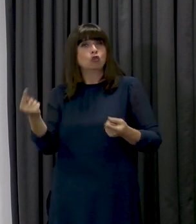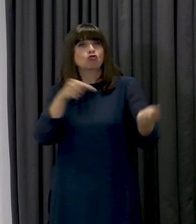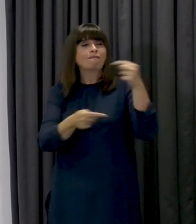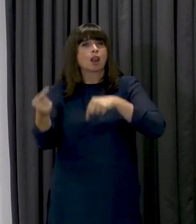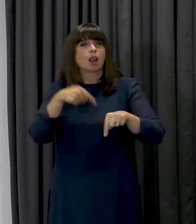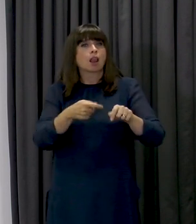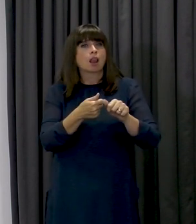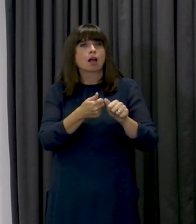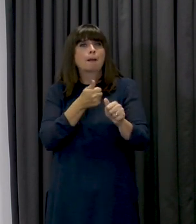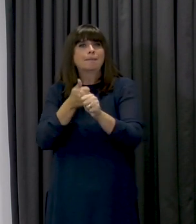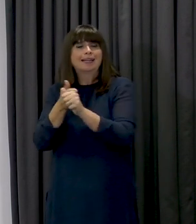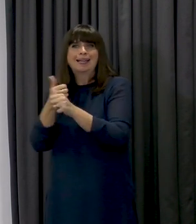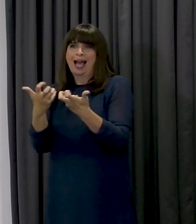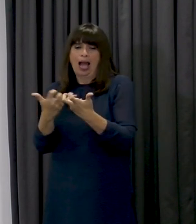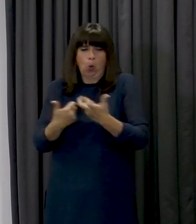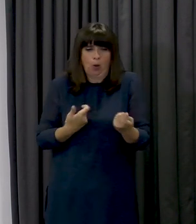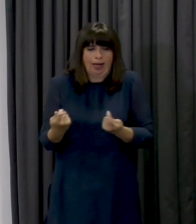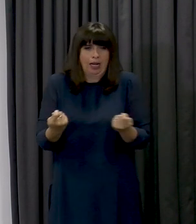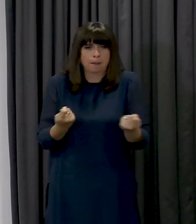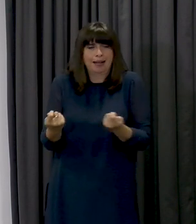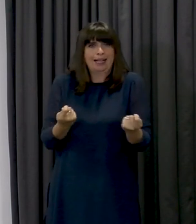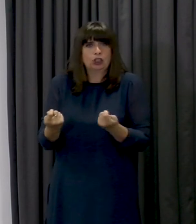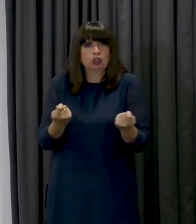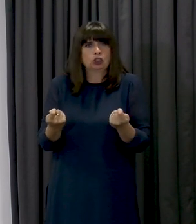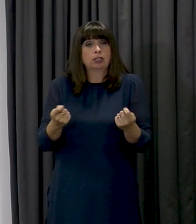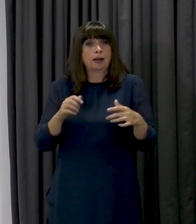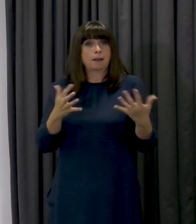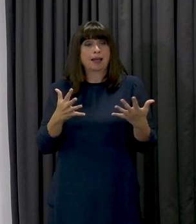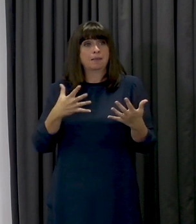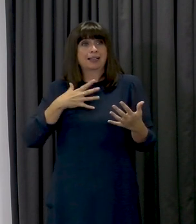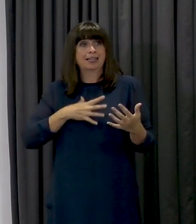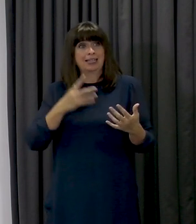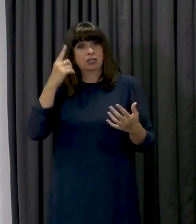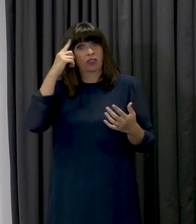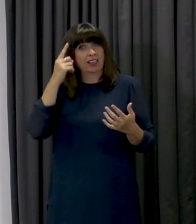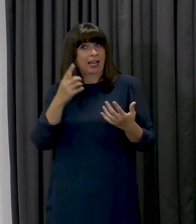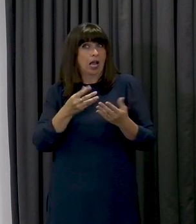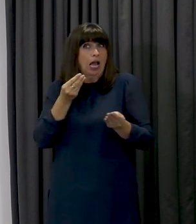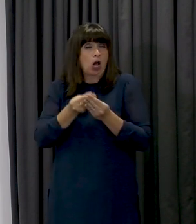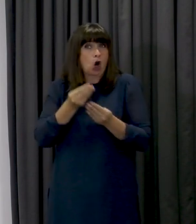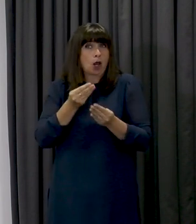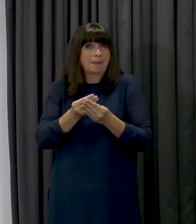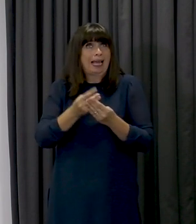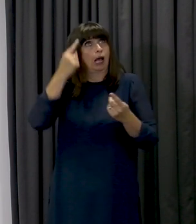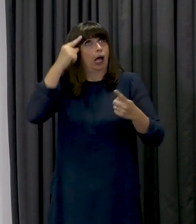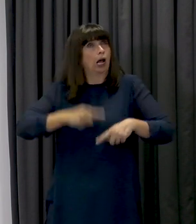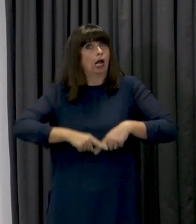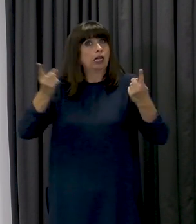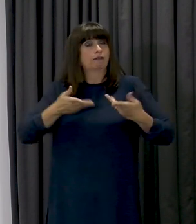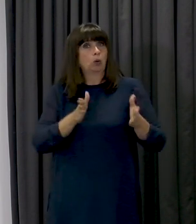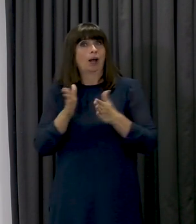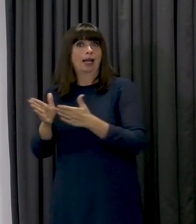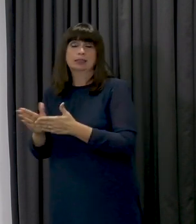impact on our countryside and leading the push for perhaps a more diverse economy. How would you respond to this?